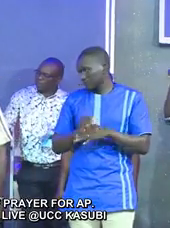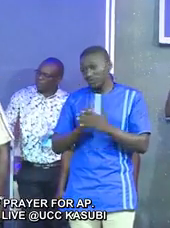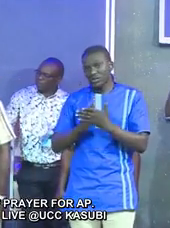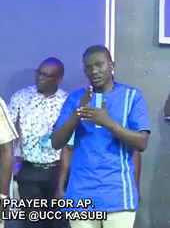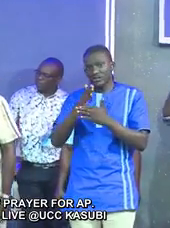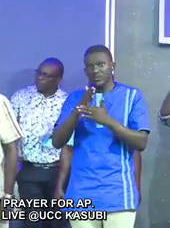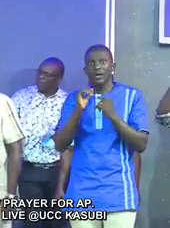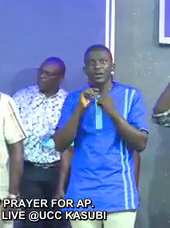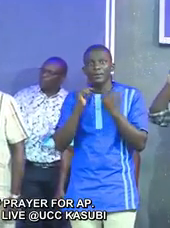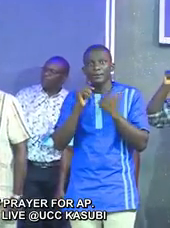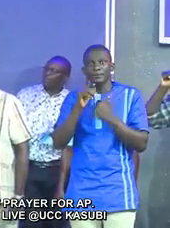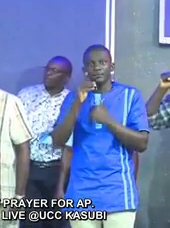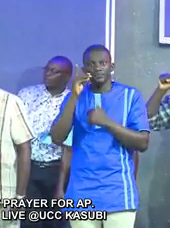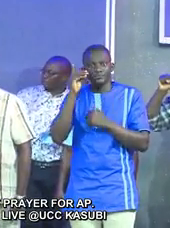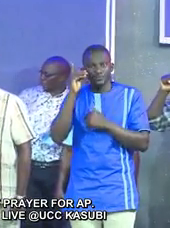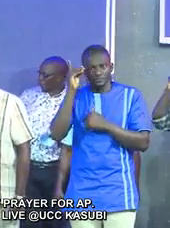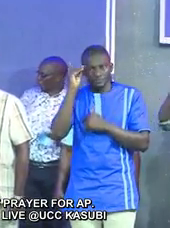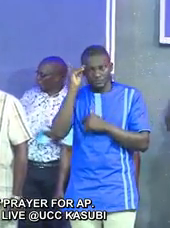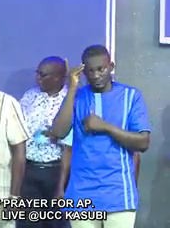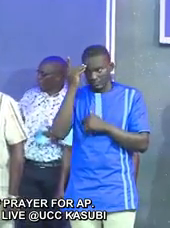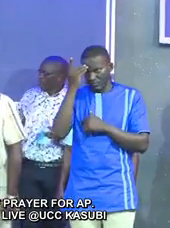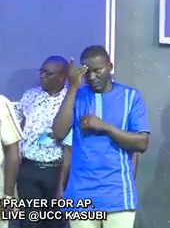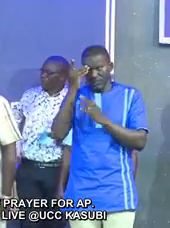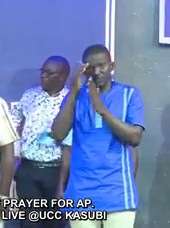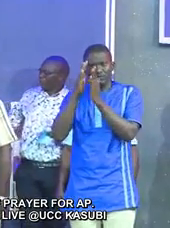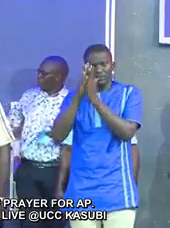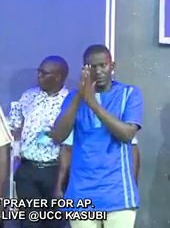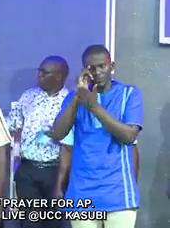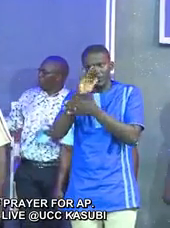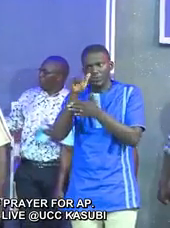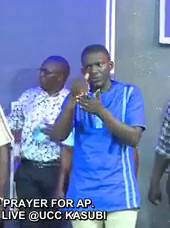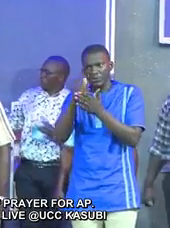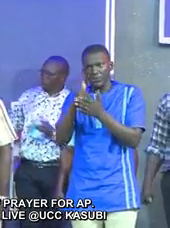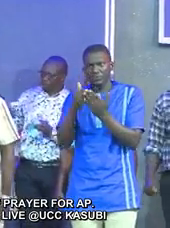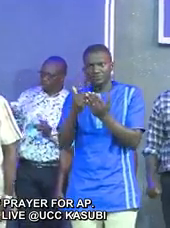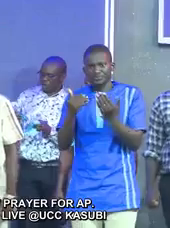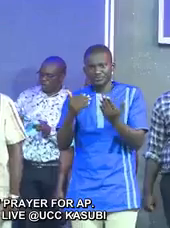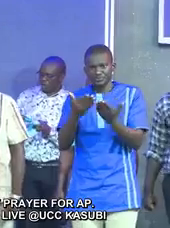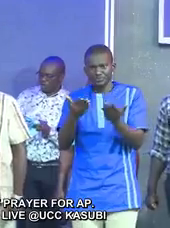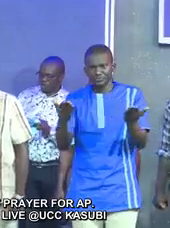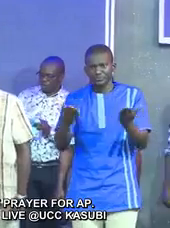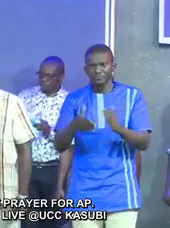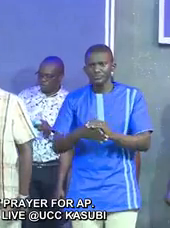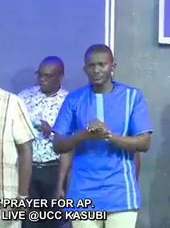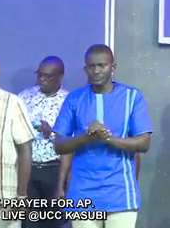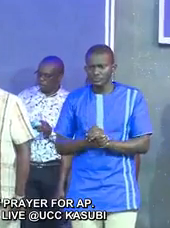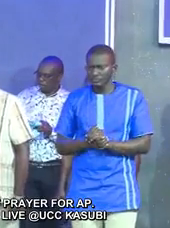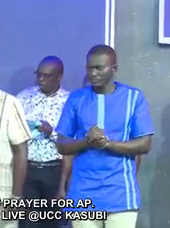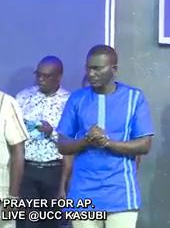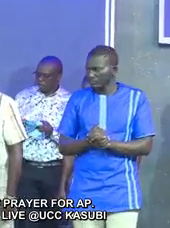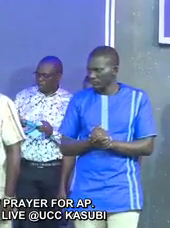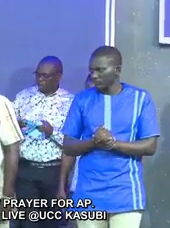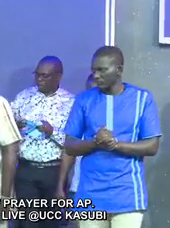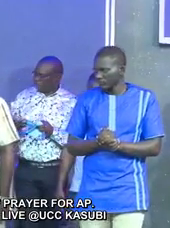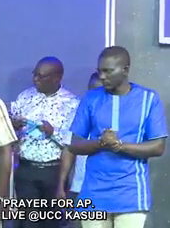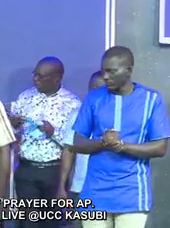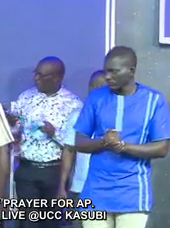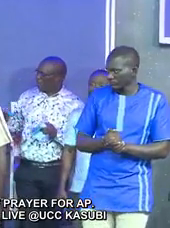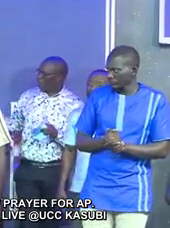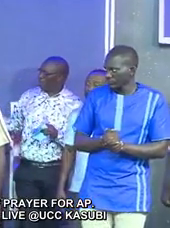N'oluvannyuma musumba Dennis ajja kusabira abaana bonna abalala na memuli ne